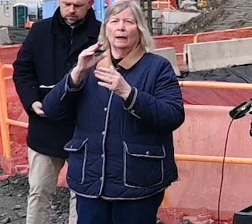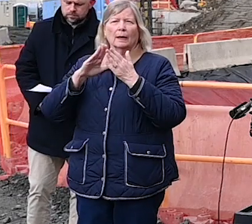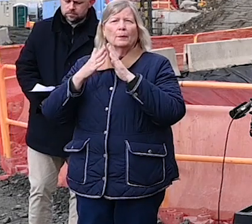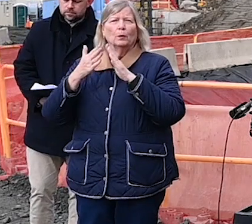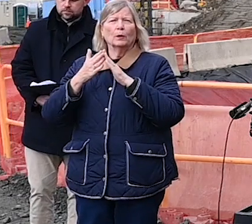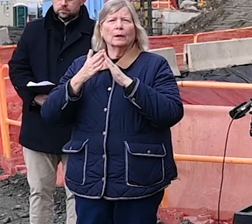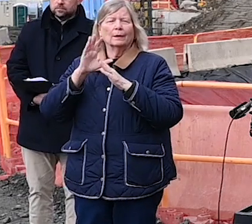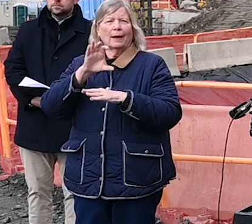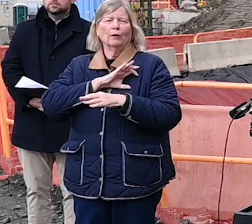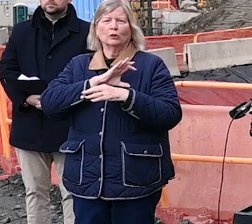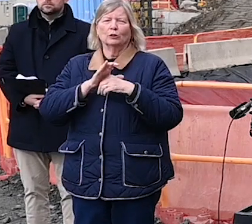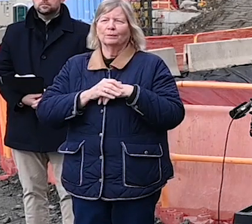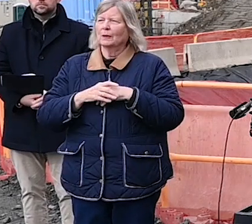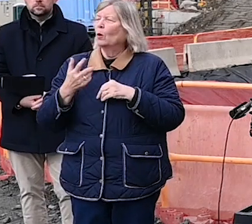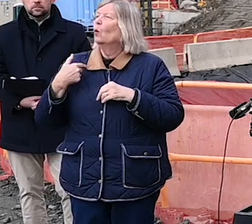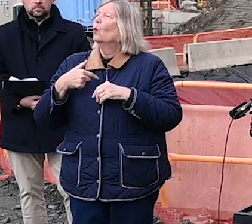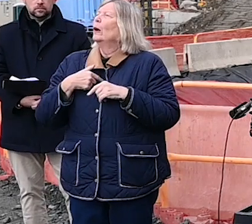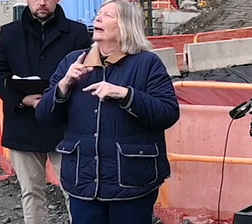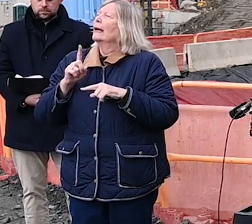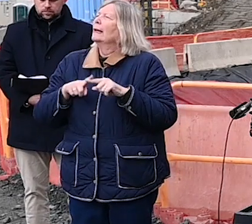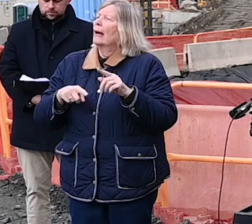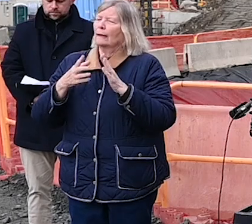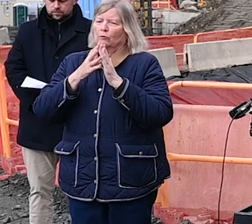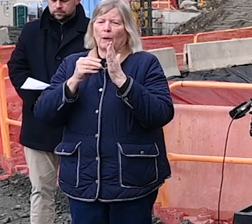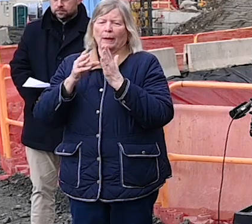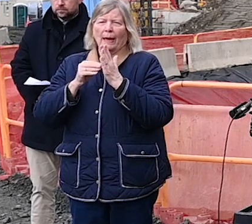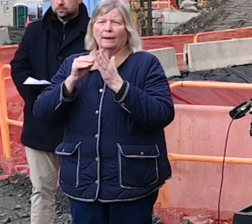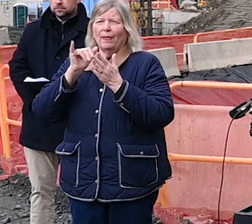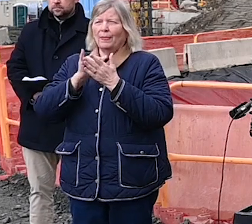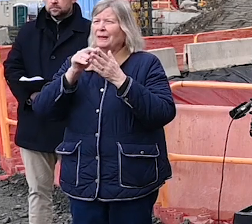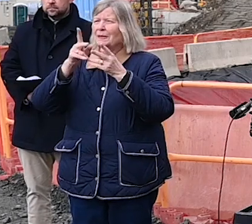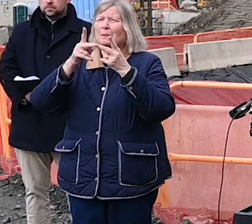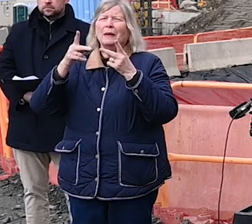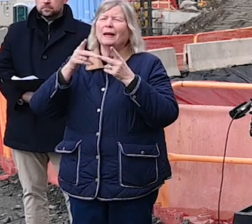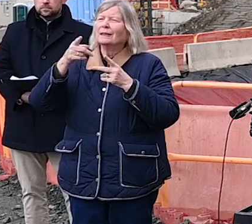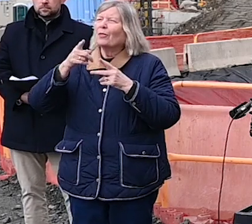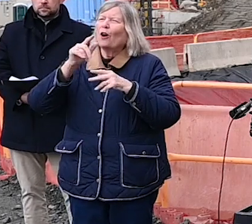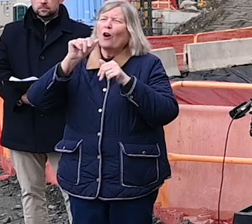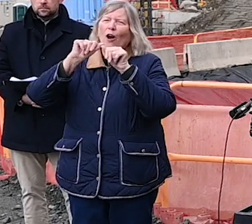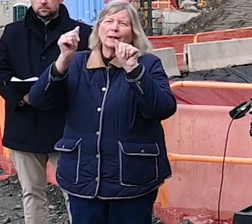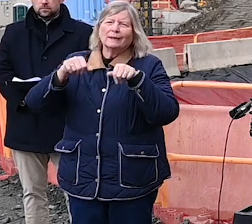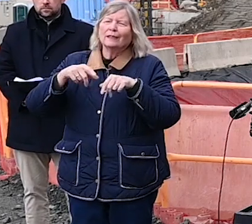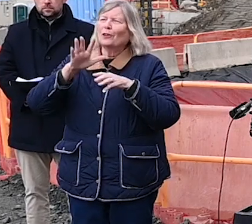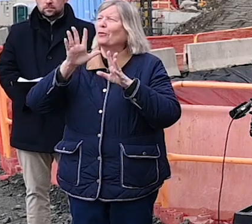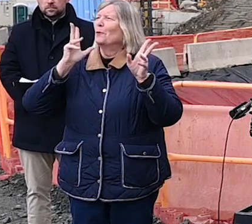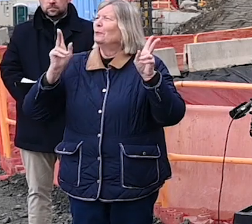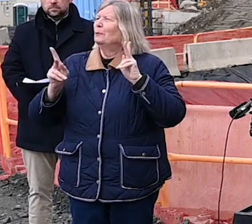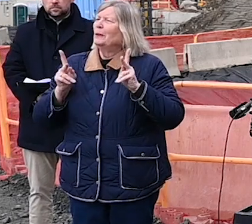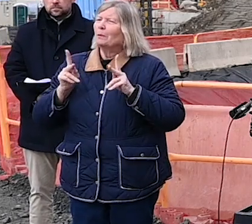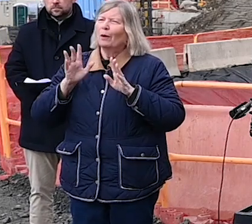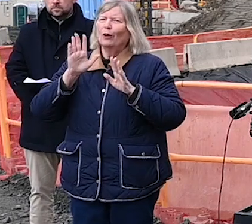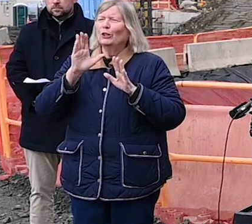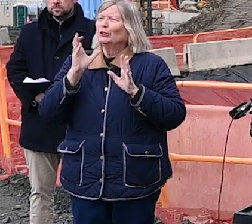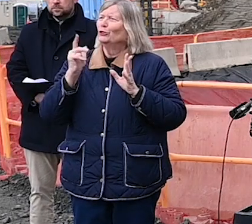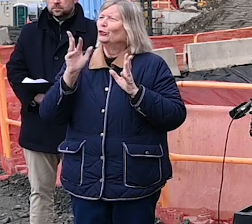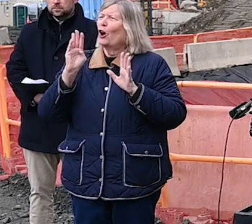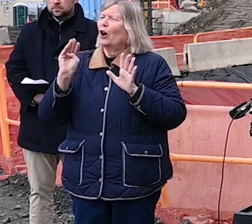community character. And we cannot replicate this place, its architecture, its people, its